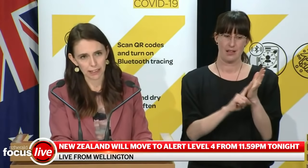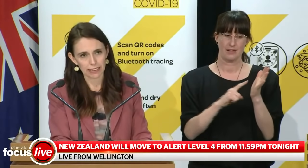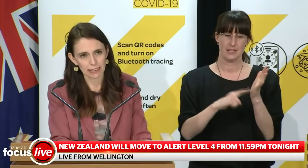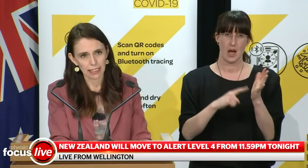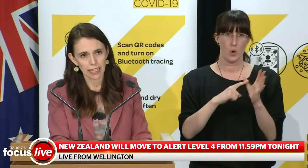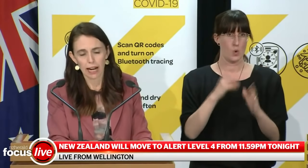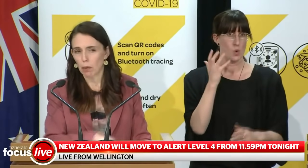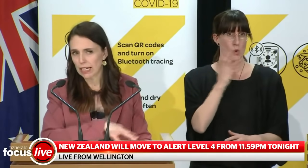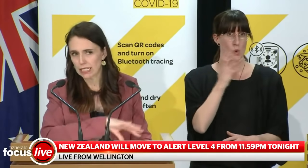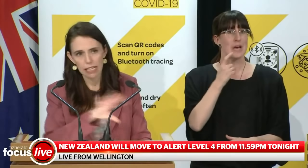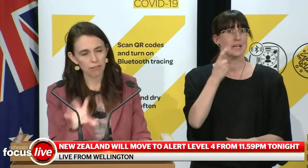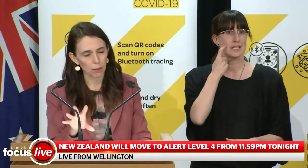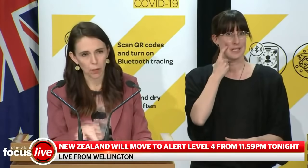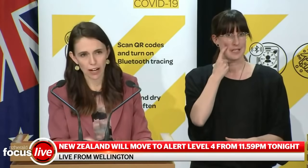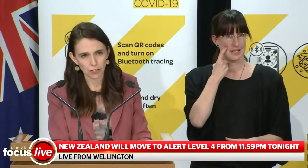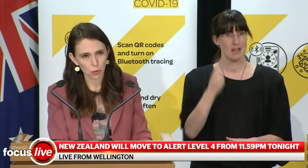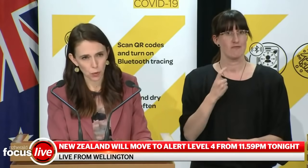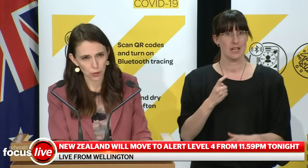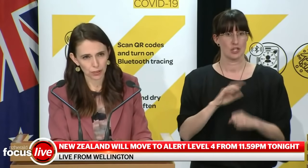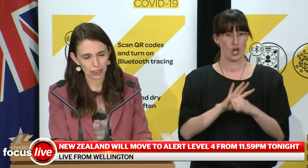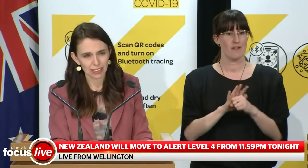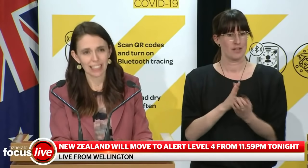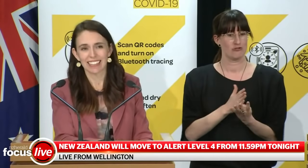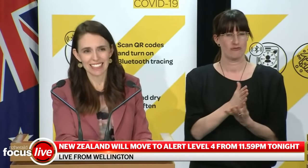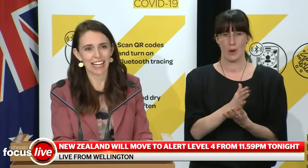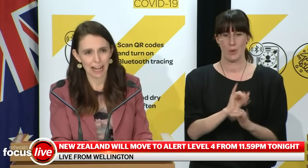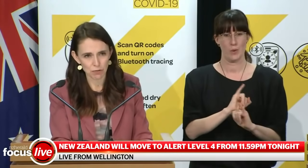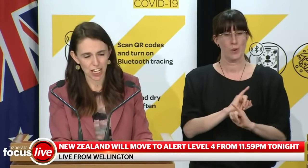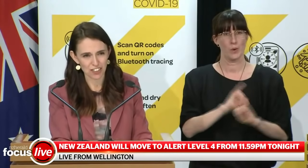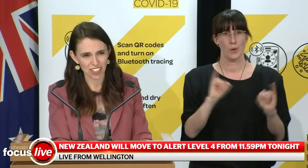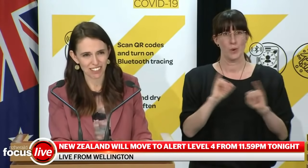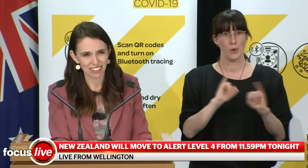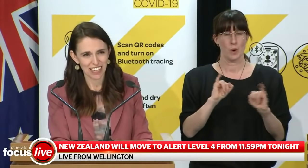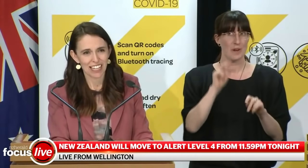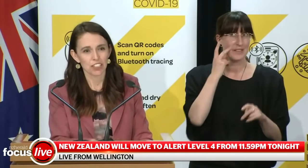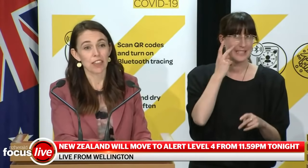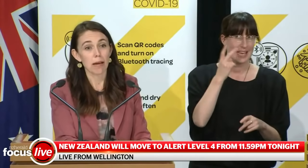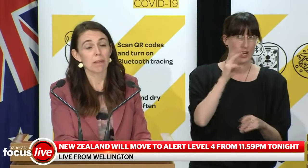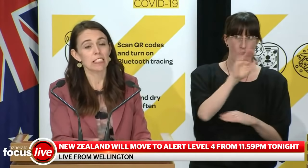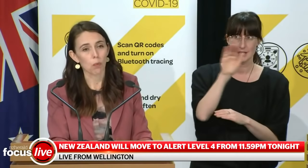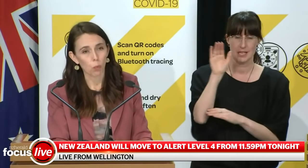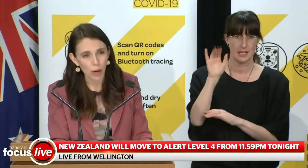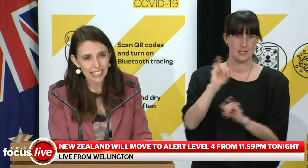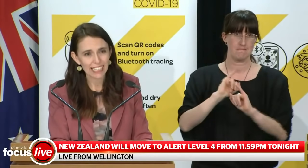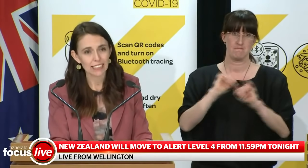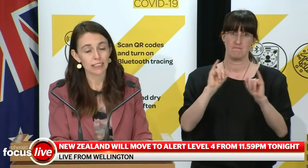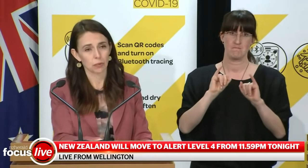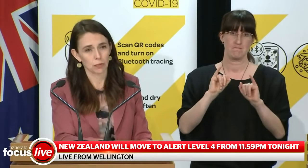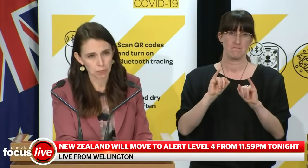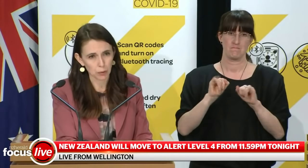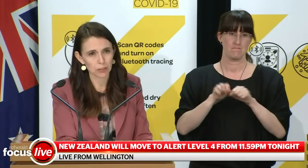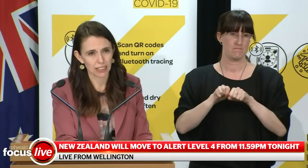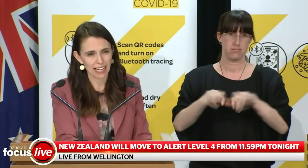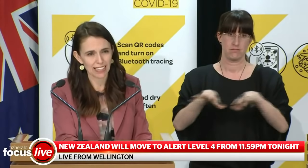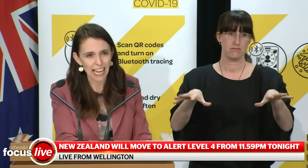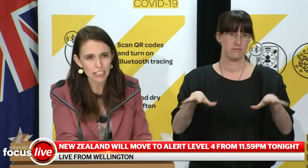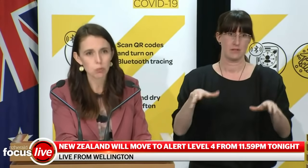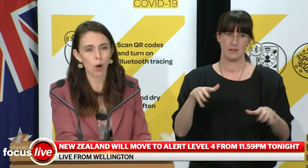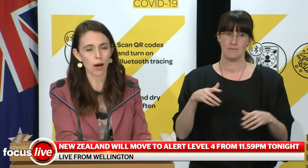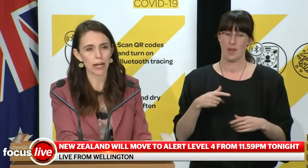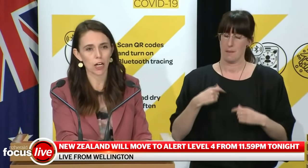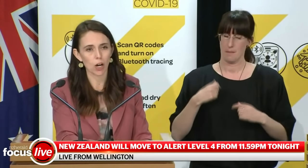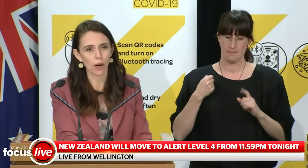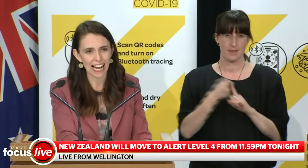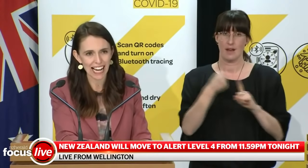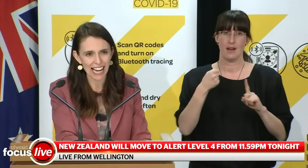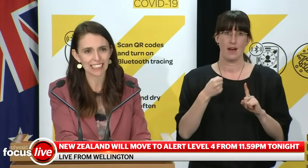Delta variant. And we can see from around the world that it is a game changer. So that means that we need to respond to that. That is